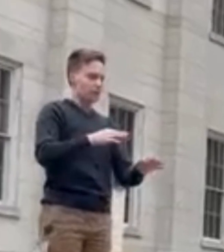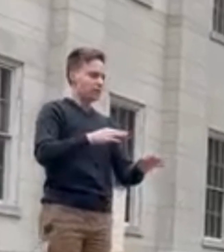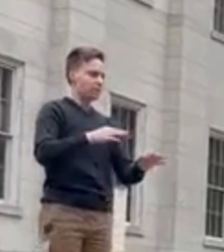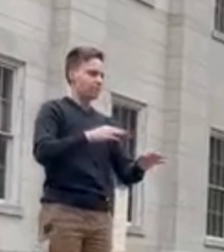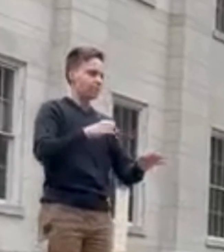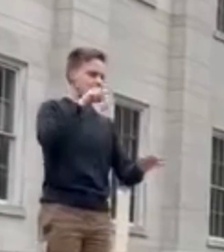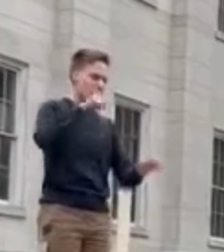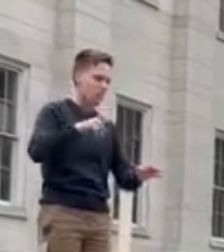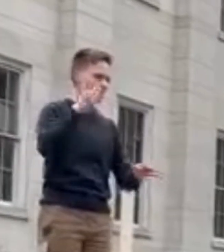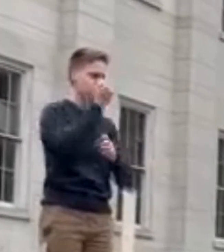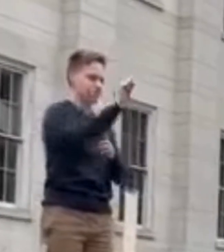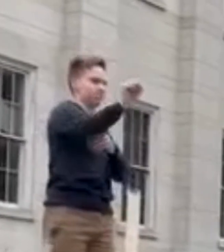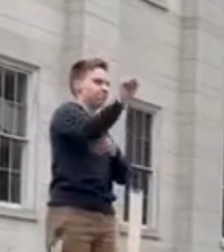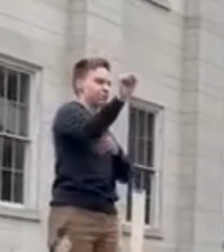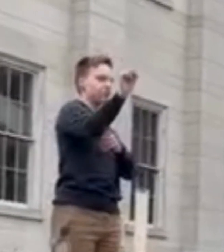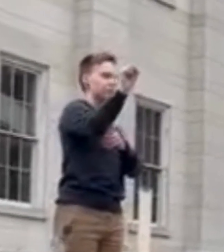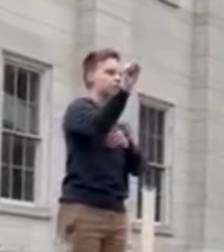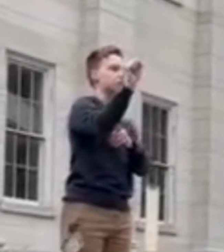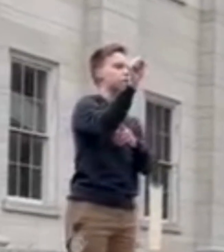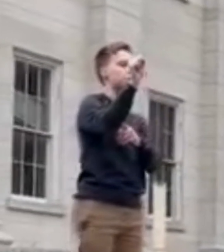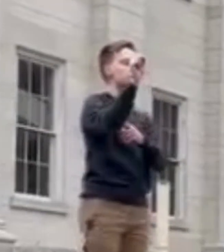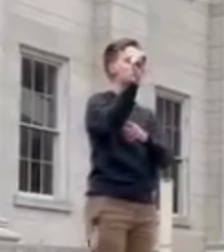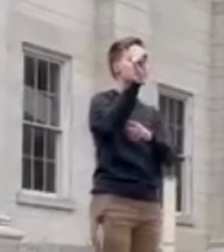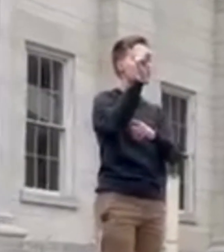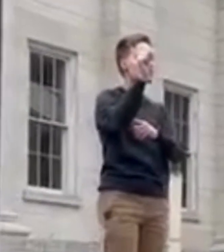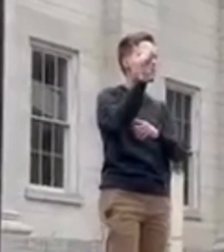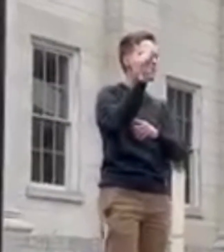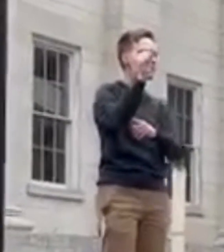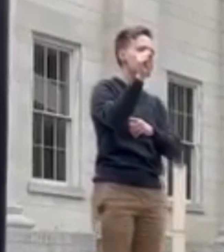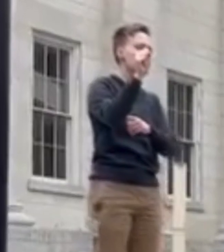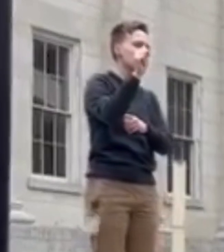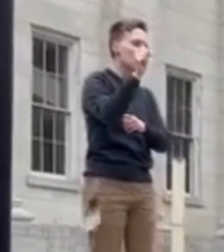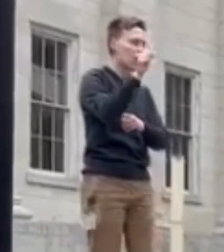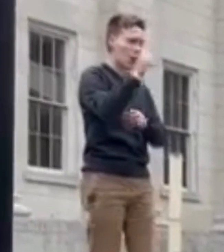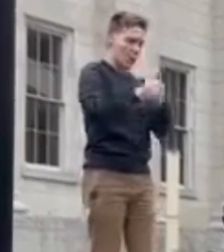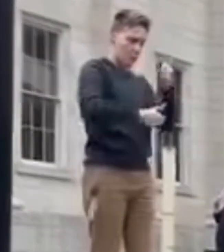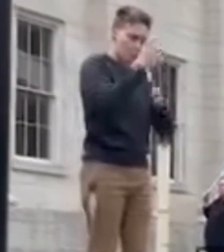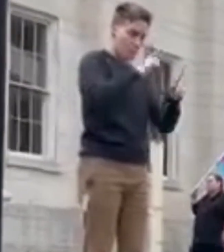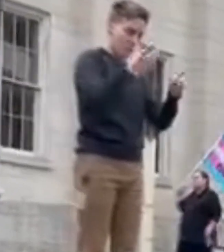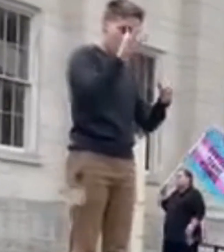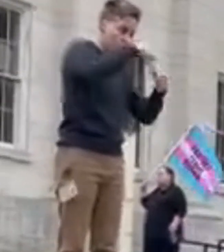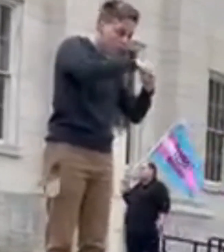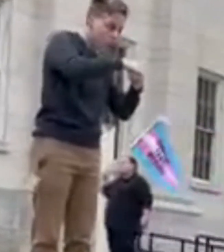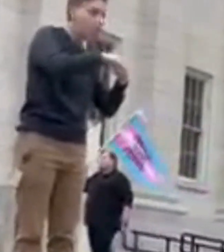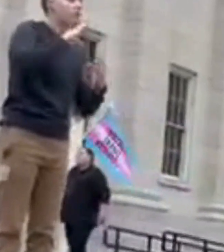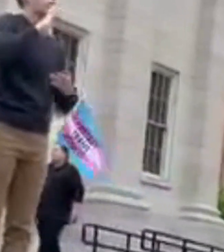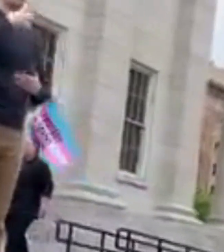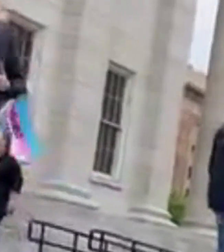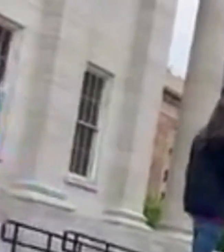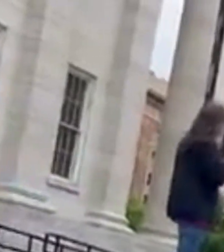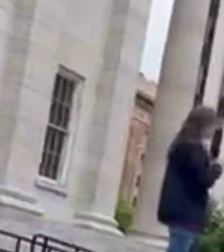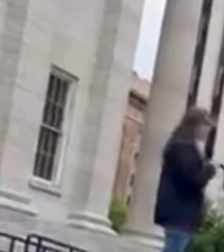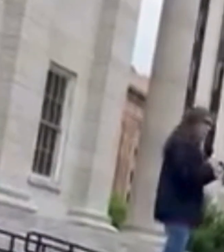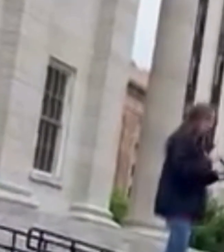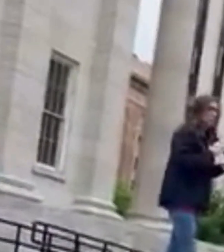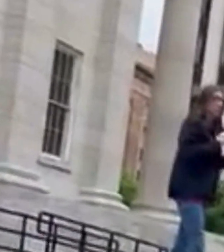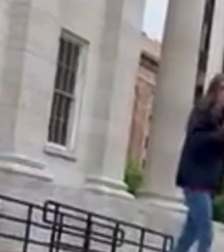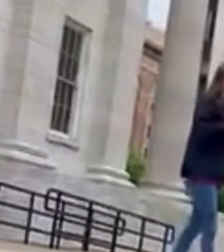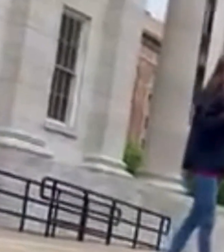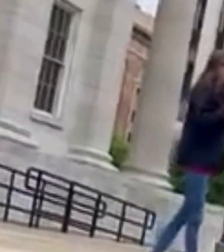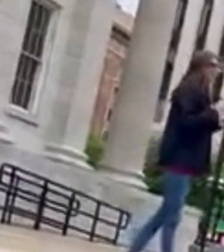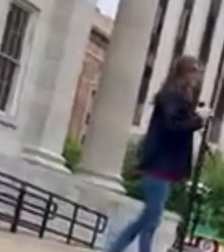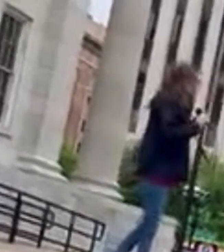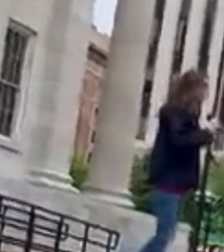back. And a large portion of those were trans people, trans women, and I might add trans women of